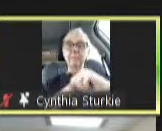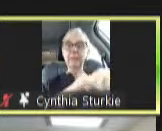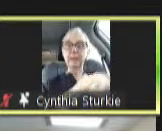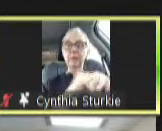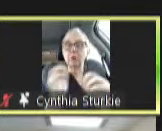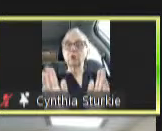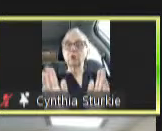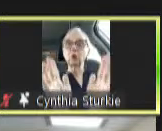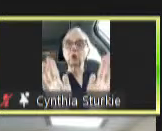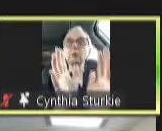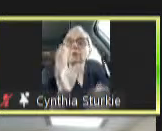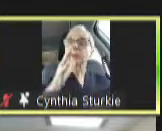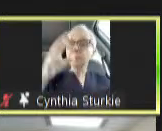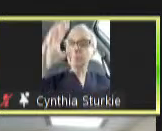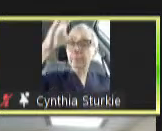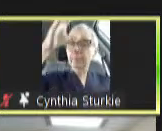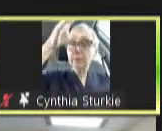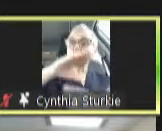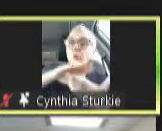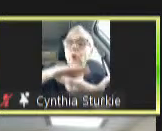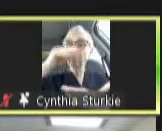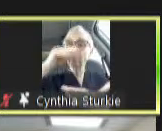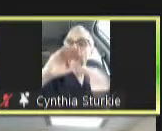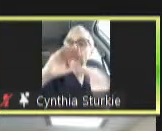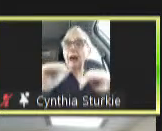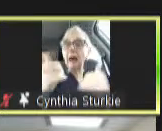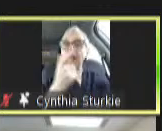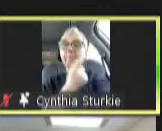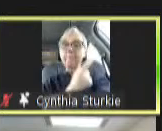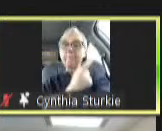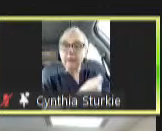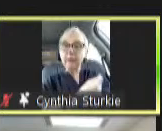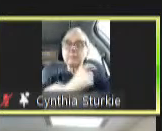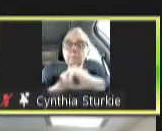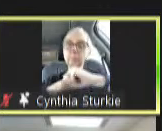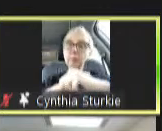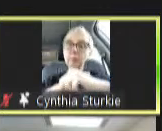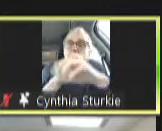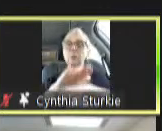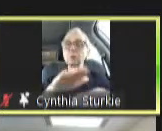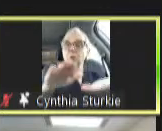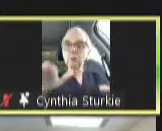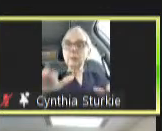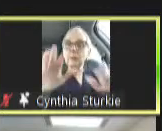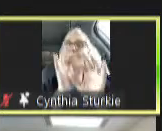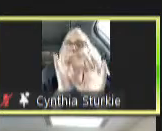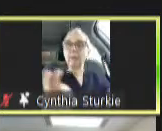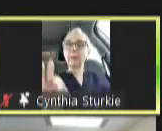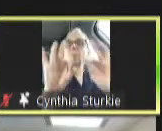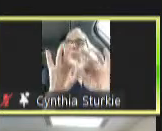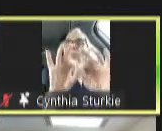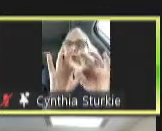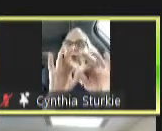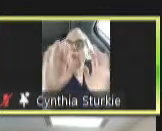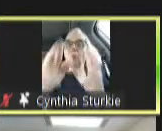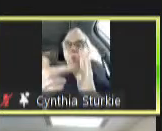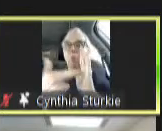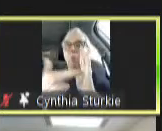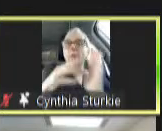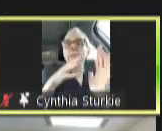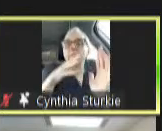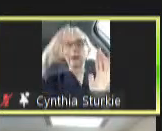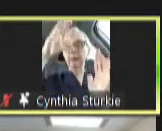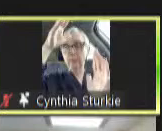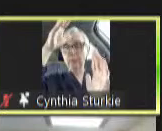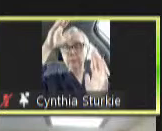more about how vaccines protect their children and highlights the important role that parents play in their children's health. And with that,